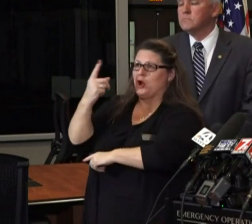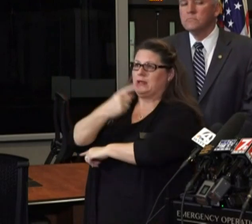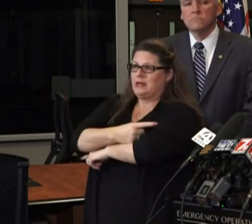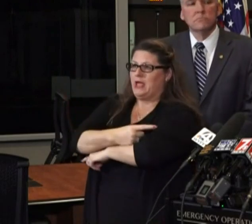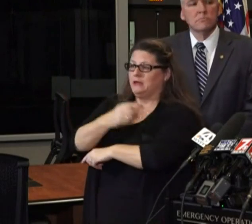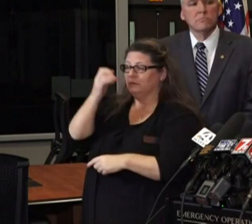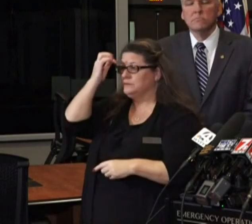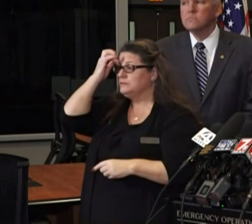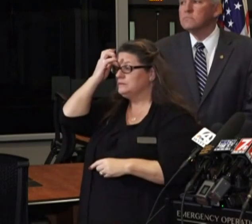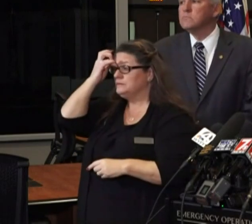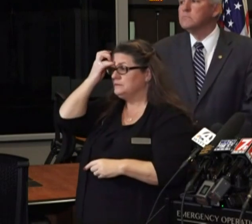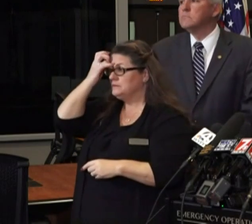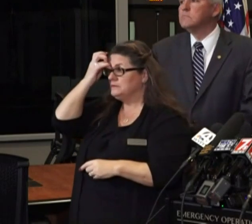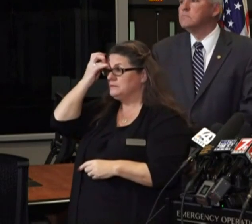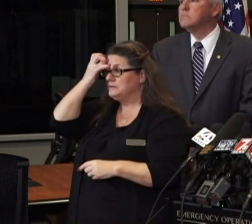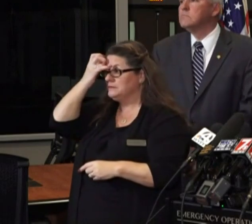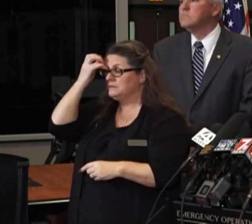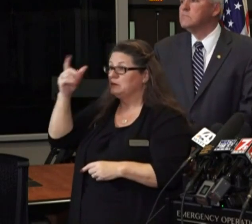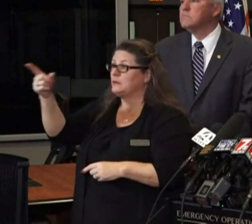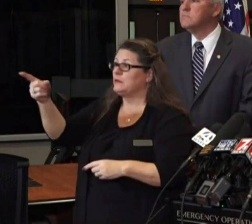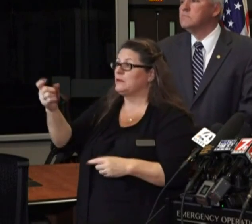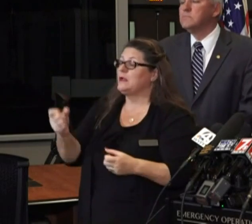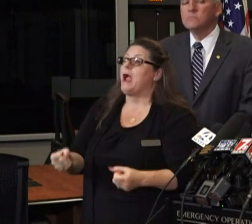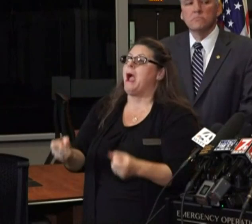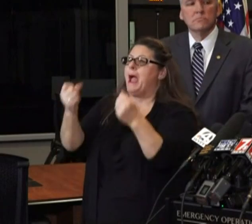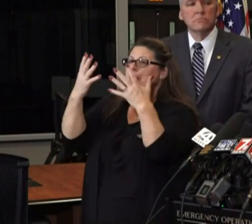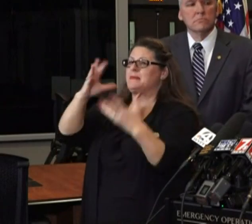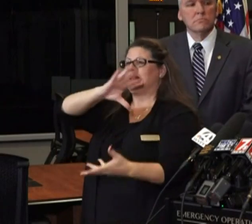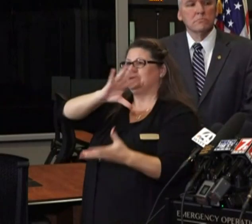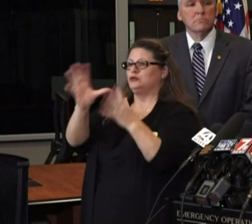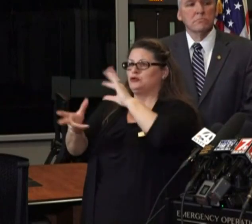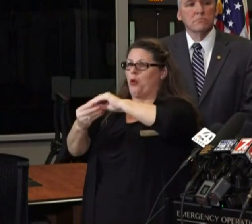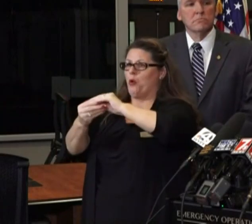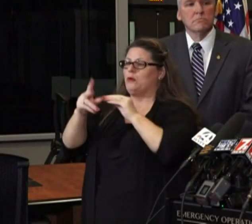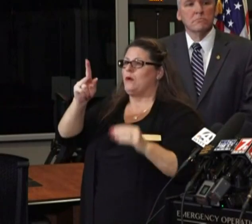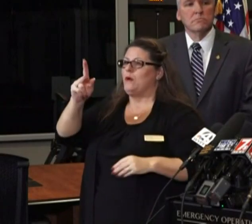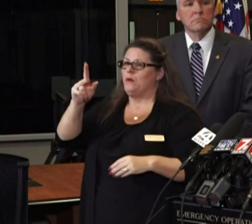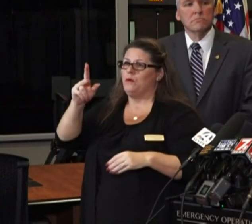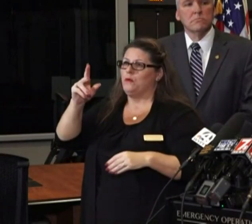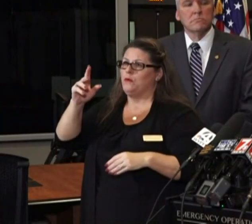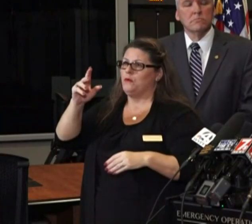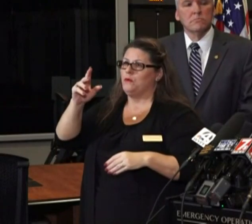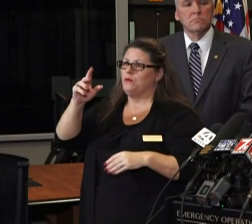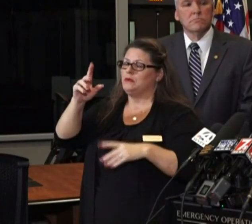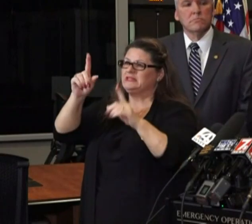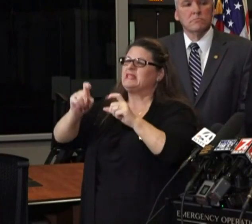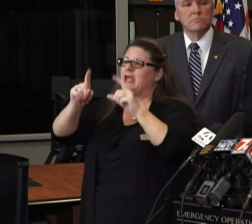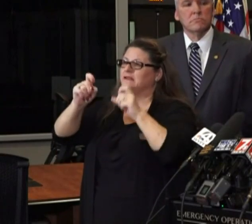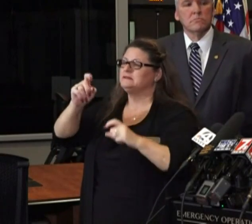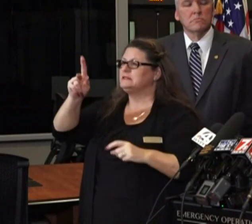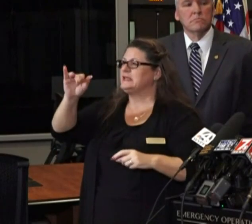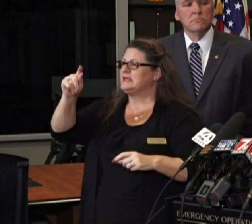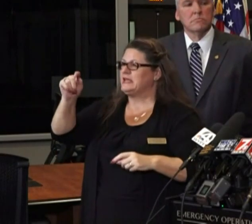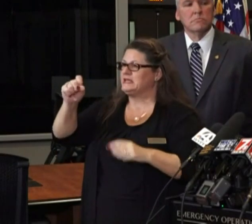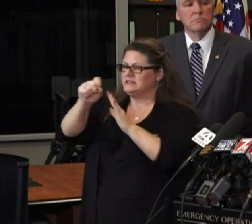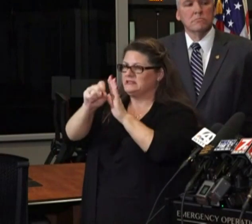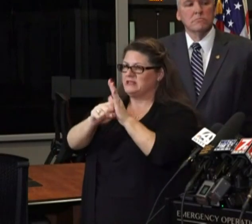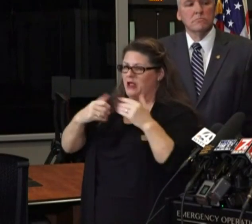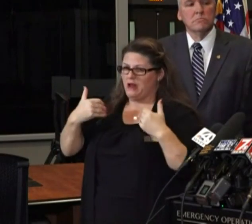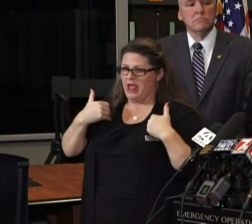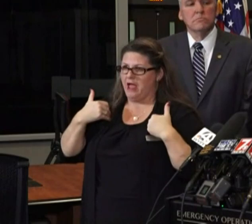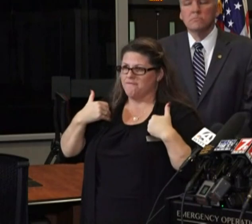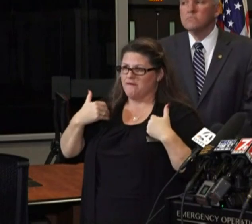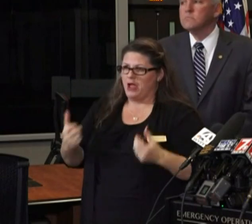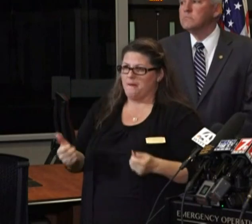Say again, please. Approximately how many total thousand. Kits at this current time do you have in the state house? I believe we have about